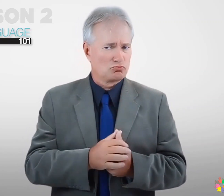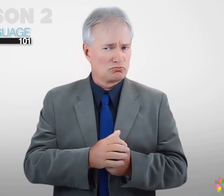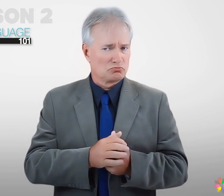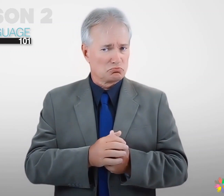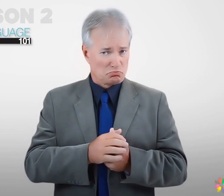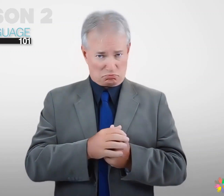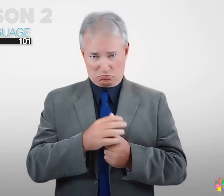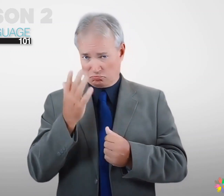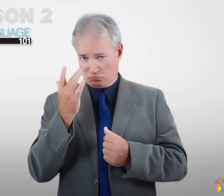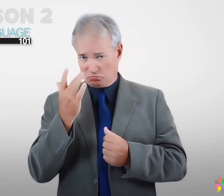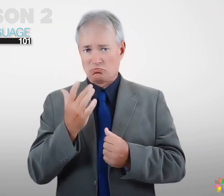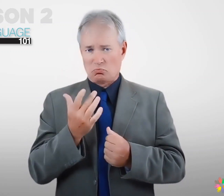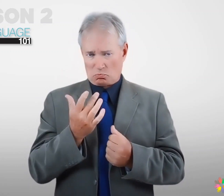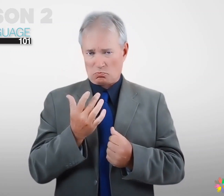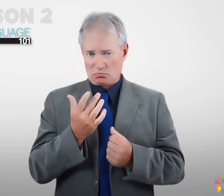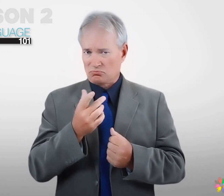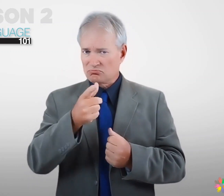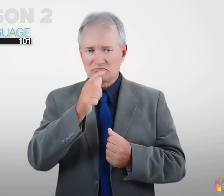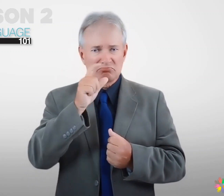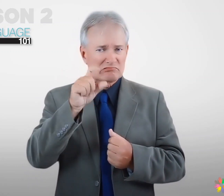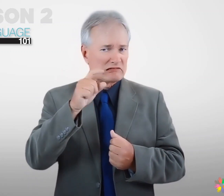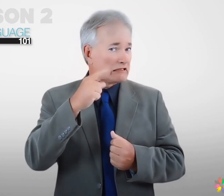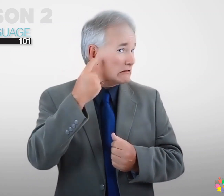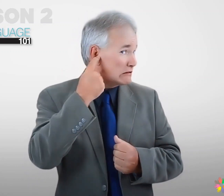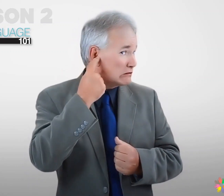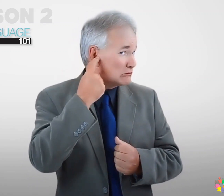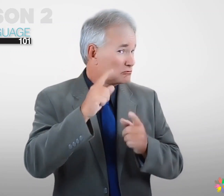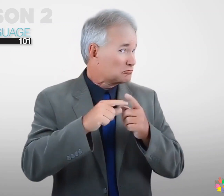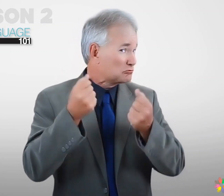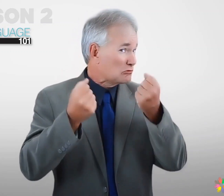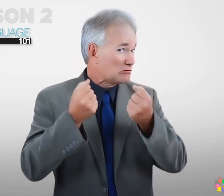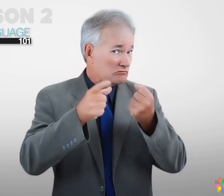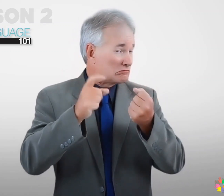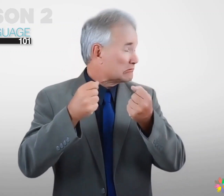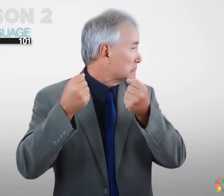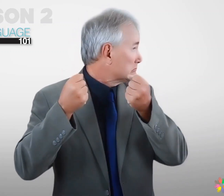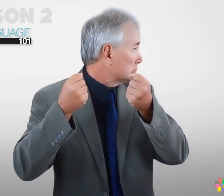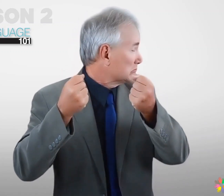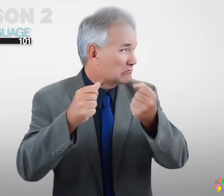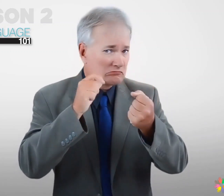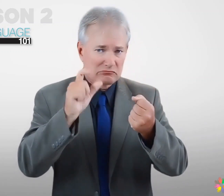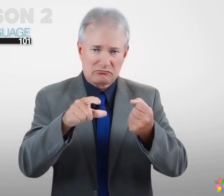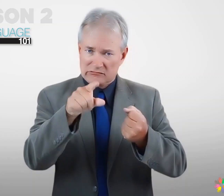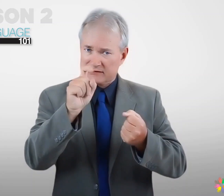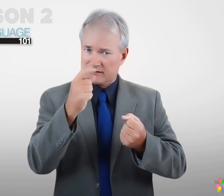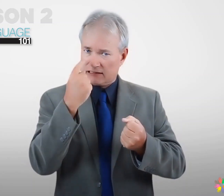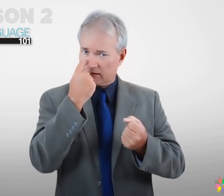can. And the reason is because you don't need your ears to drive, right? You need your eyes.